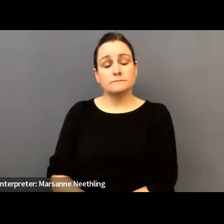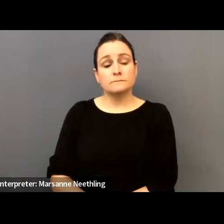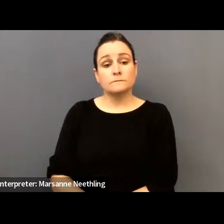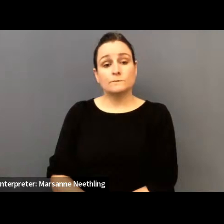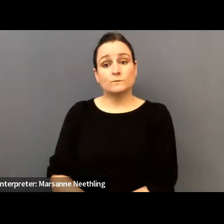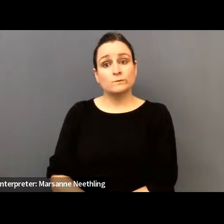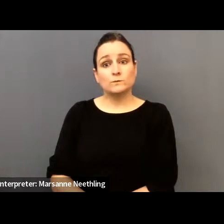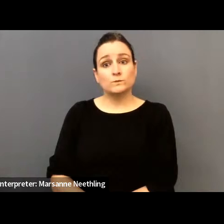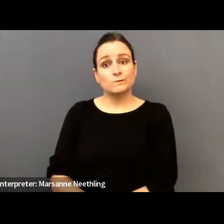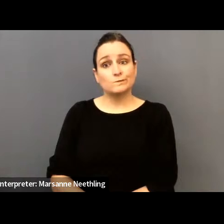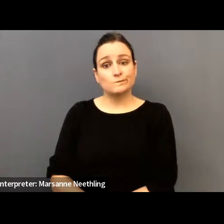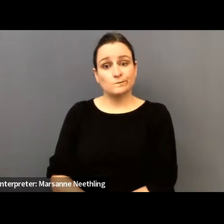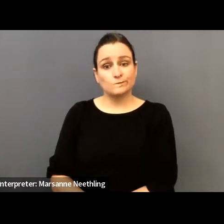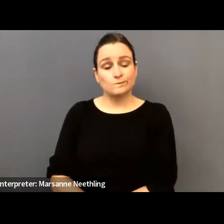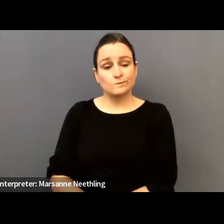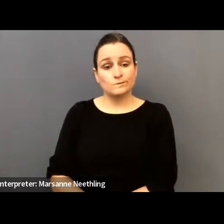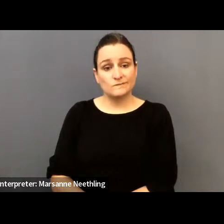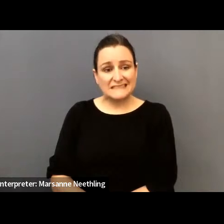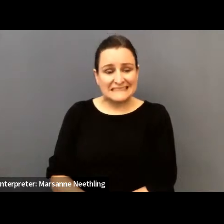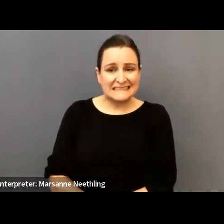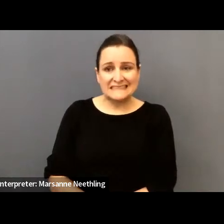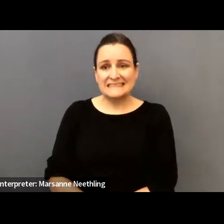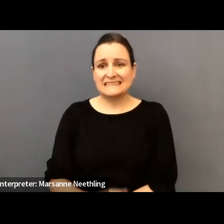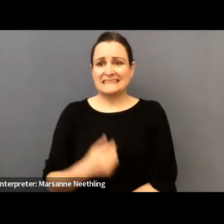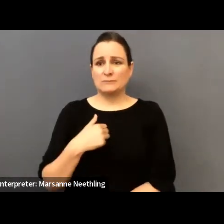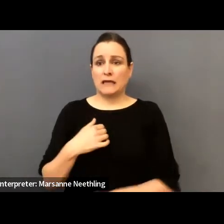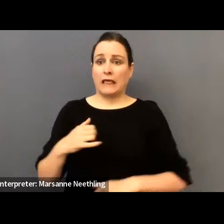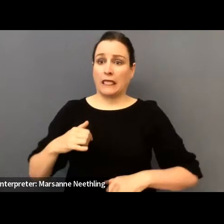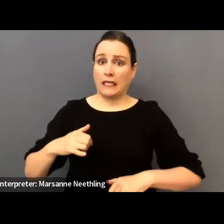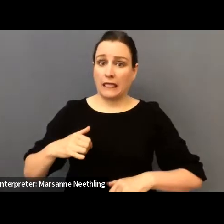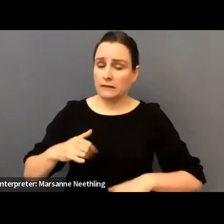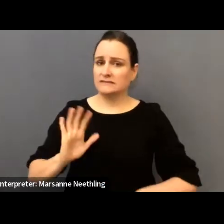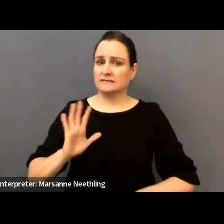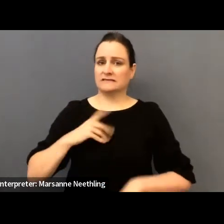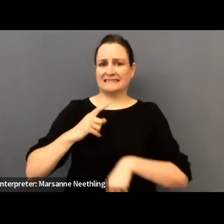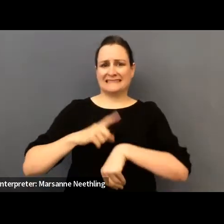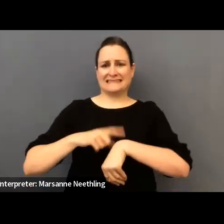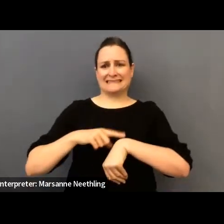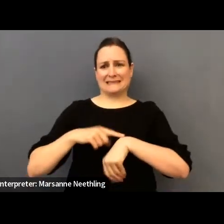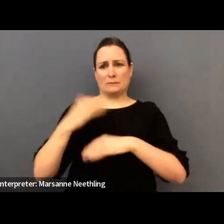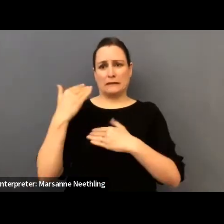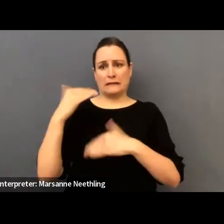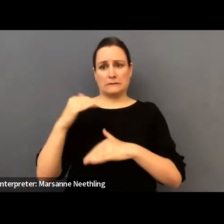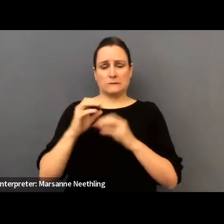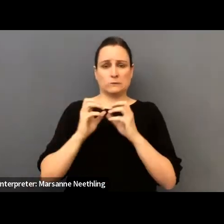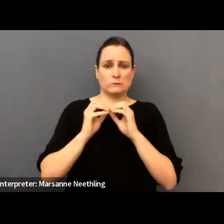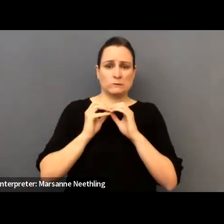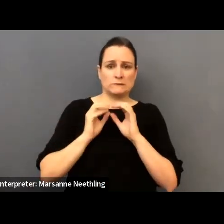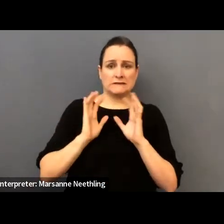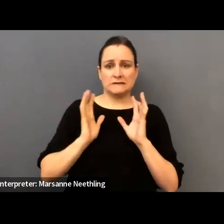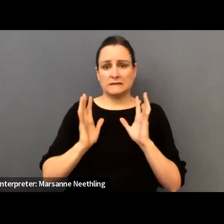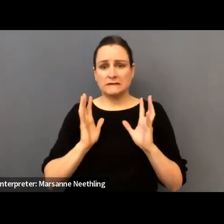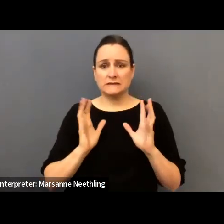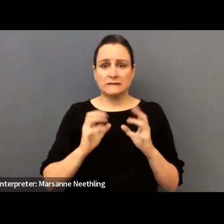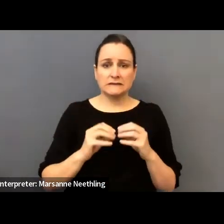Okay, I'm just concerned about time. I'm just wondering, can maybe any of the other